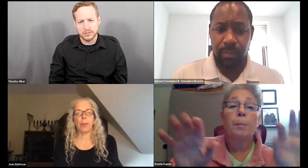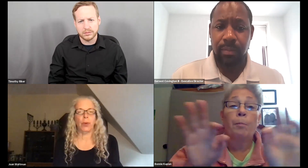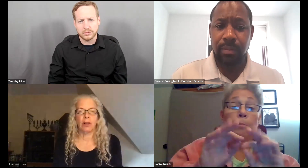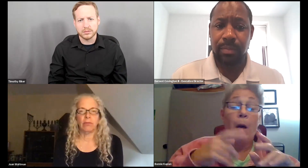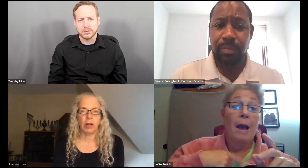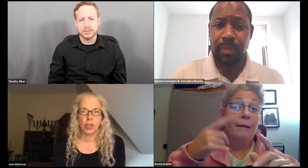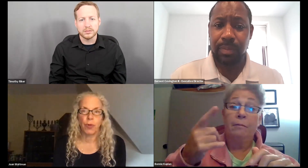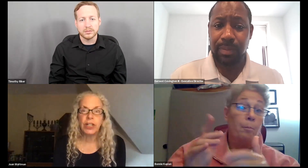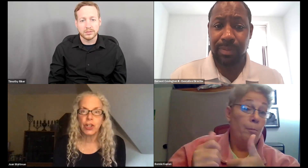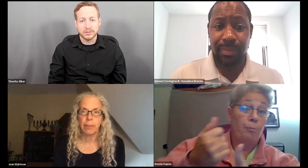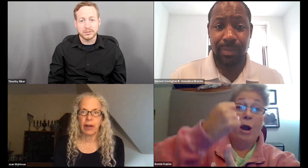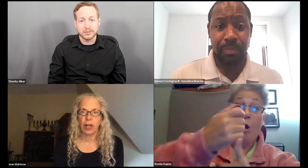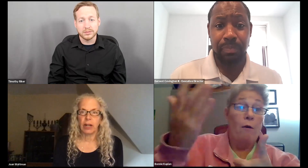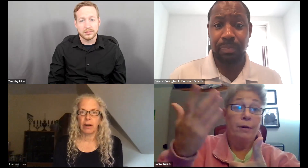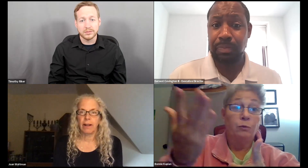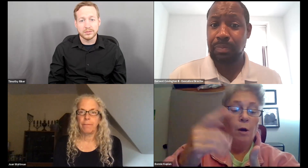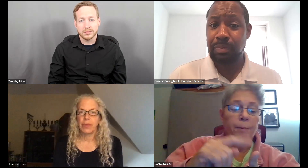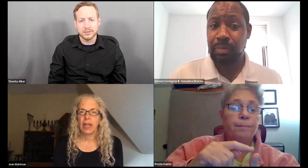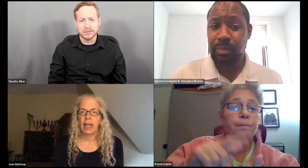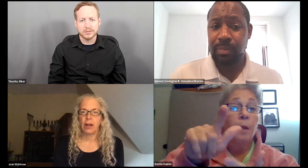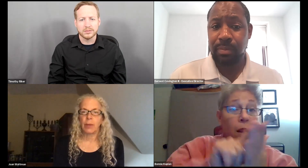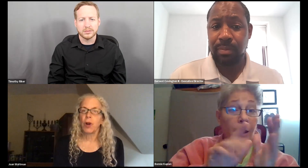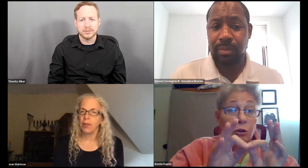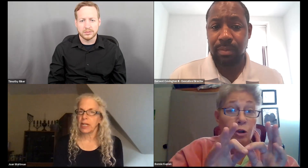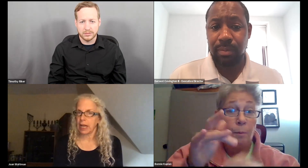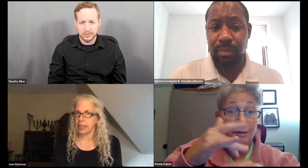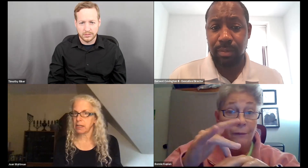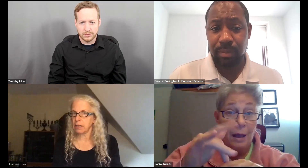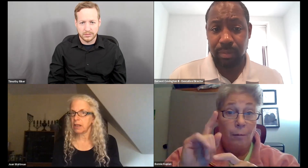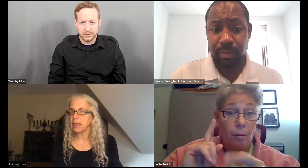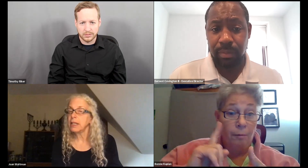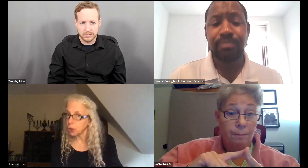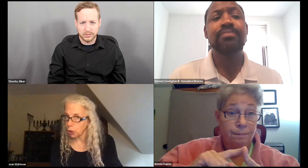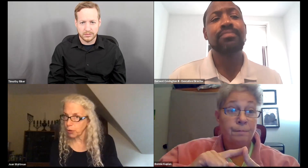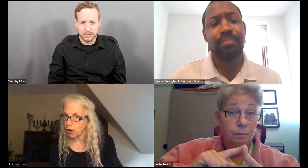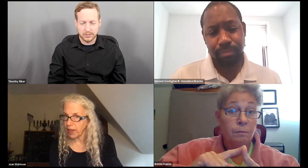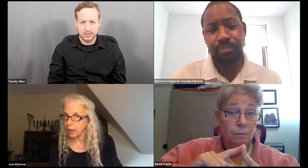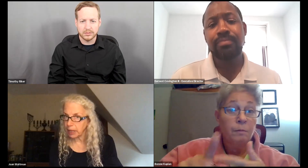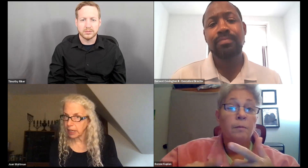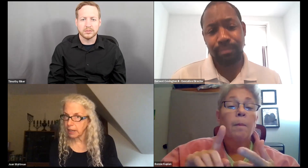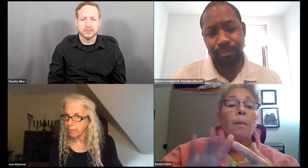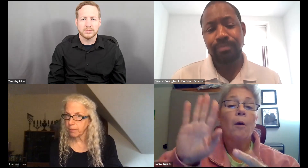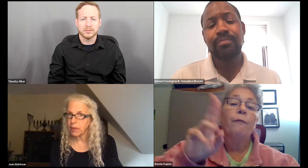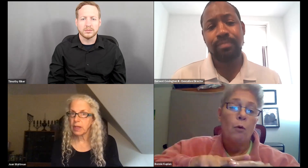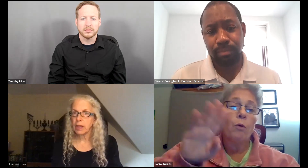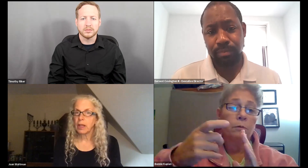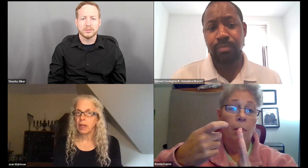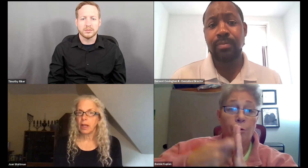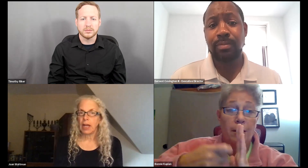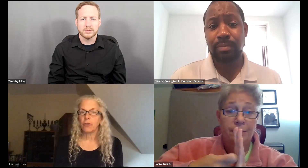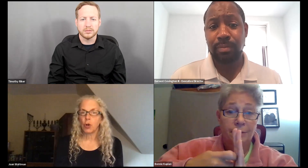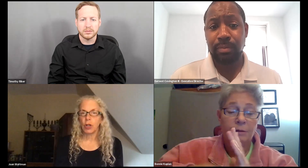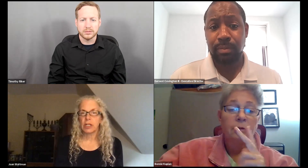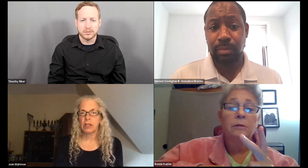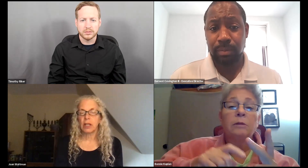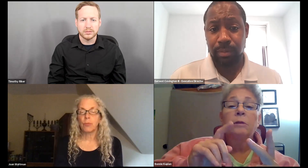come up with a spreadsheet about it. And I prioritized legal interpreter availability, and